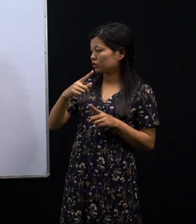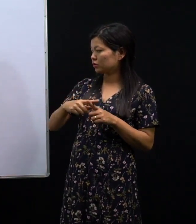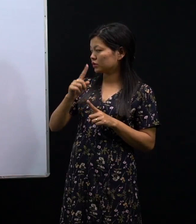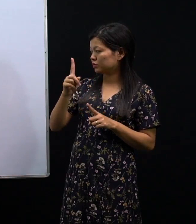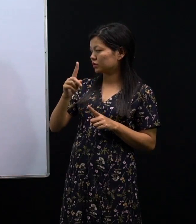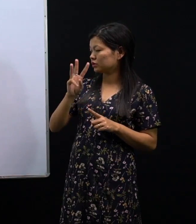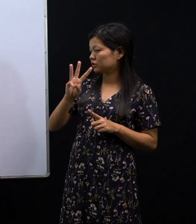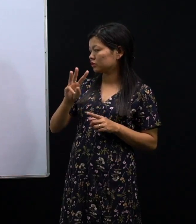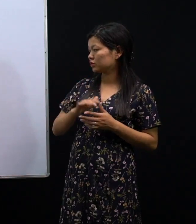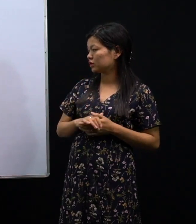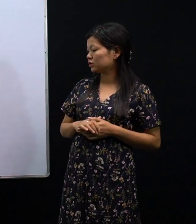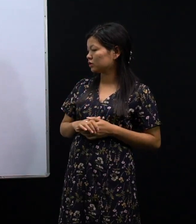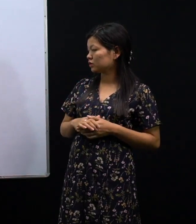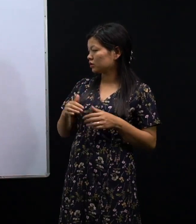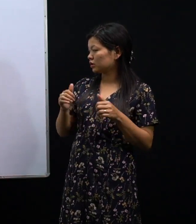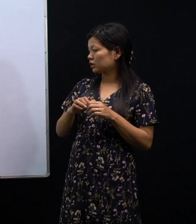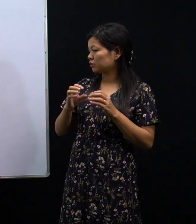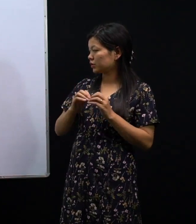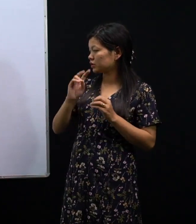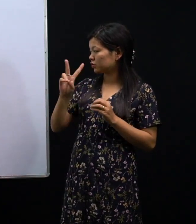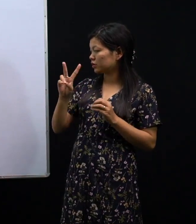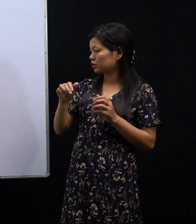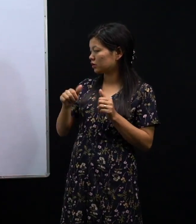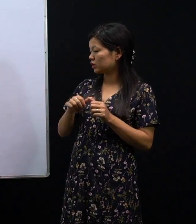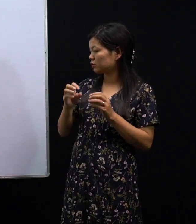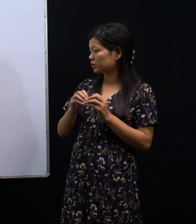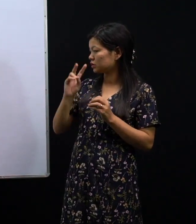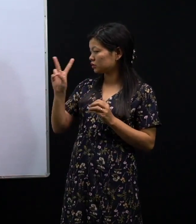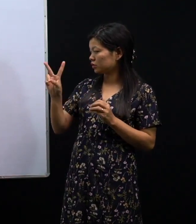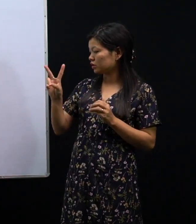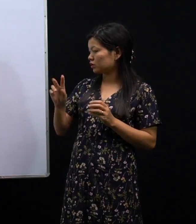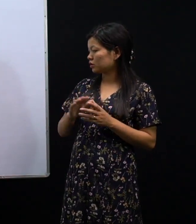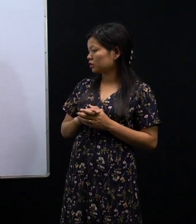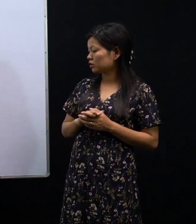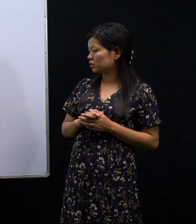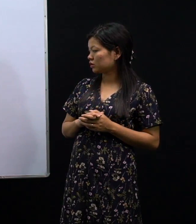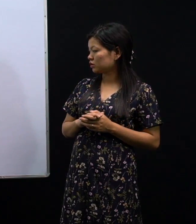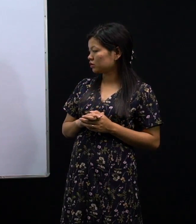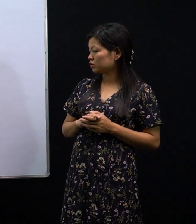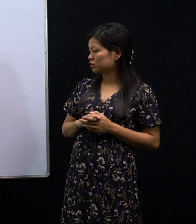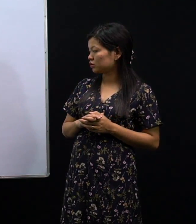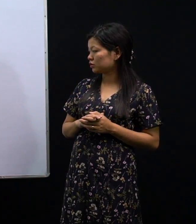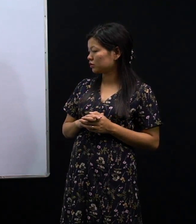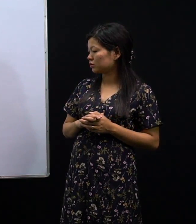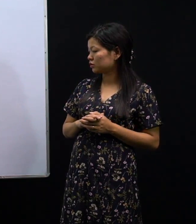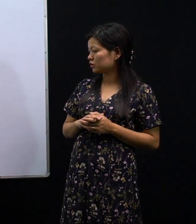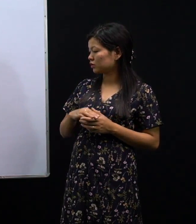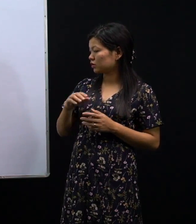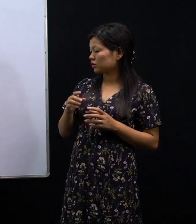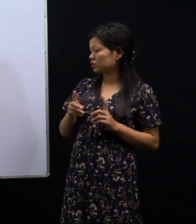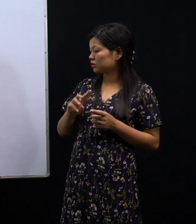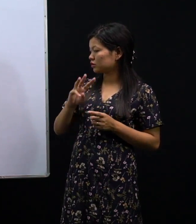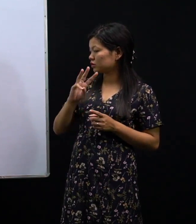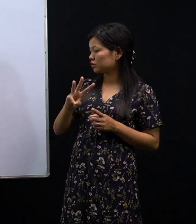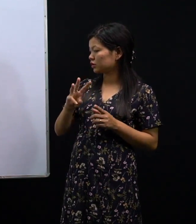this. Now here also ab square, same. It is 1, it is 2. No number means you think there is a 1. So it is 3ab